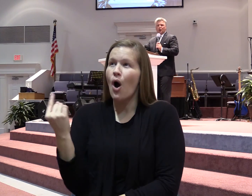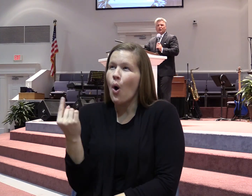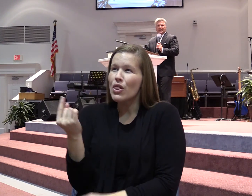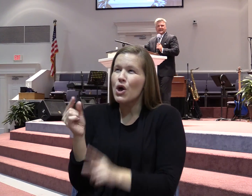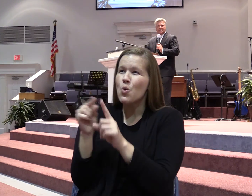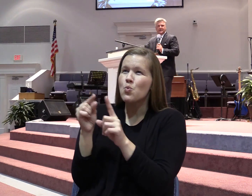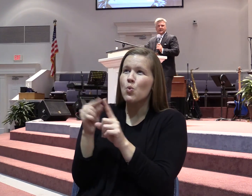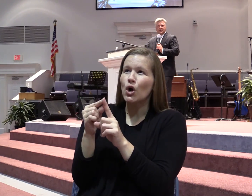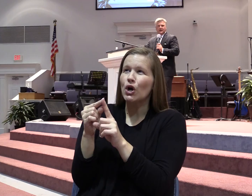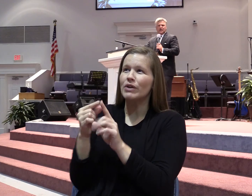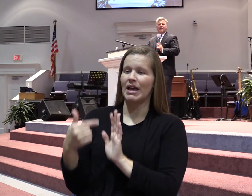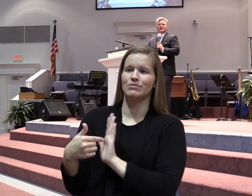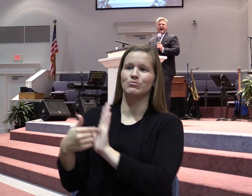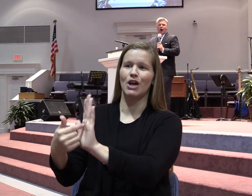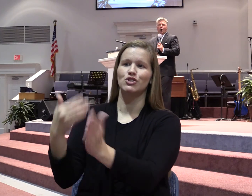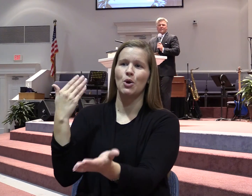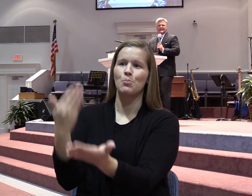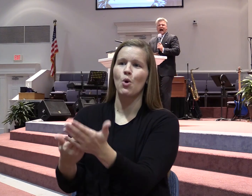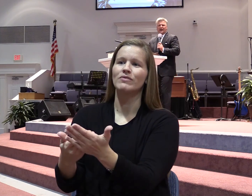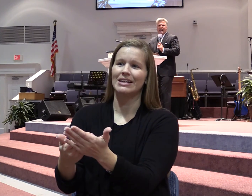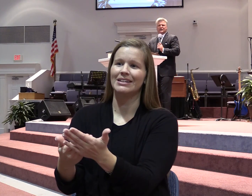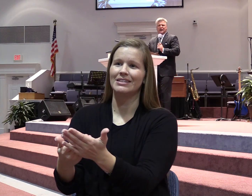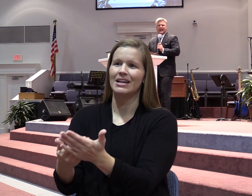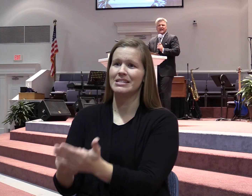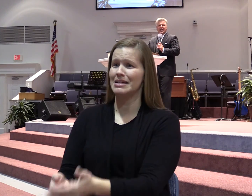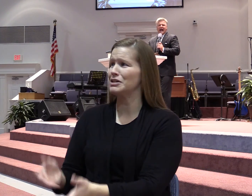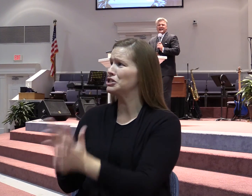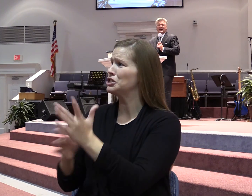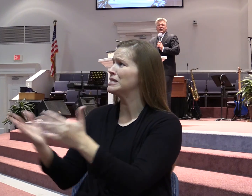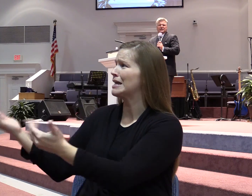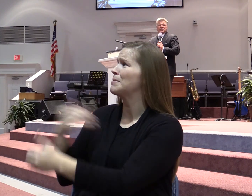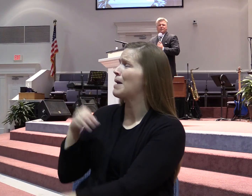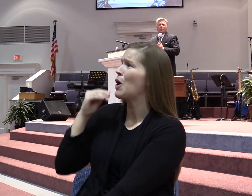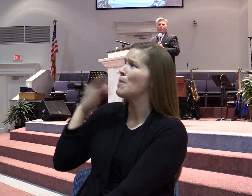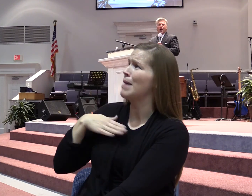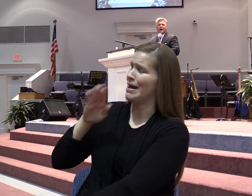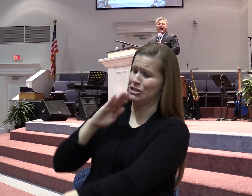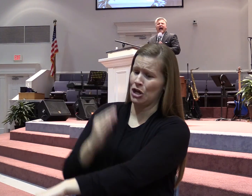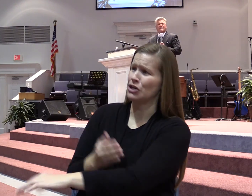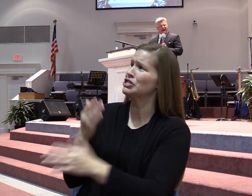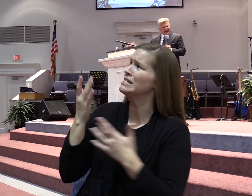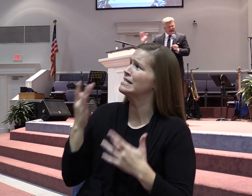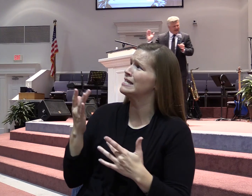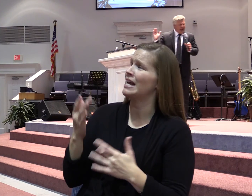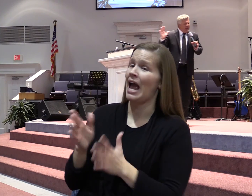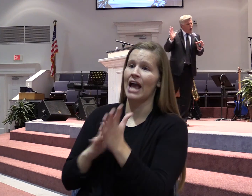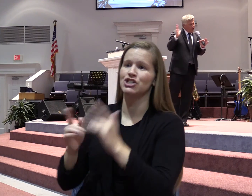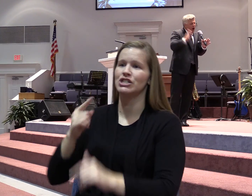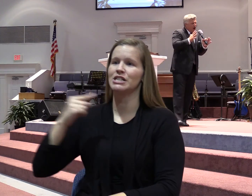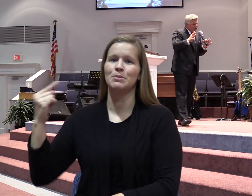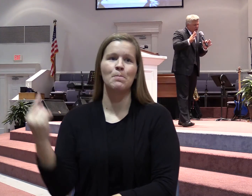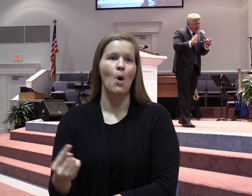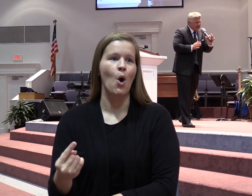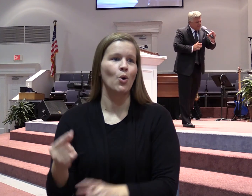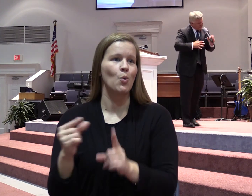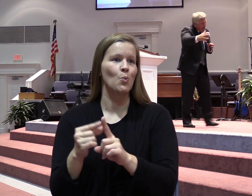publican proved it. Come to my home, my daughter lies sick. And yet Jesus spoke a word and violated the own